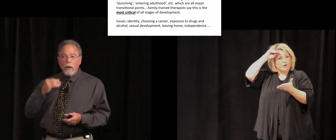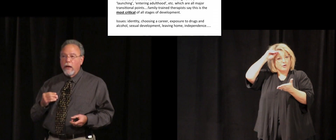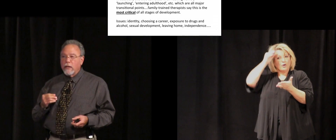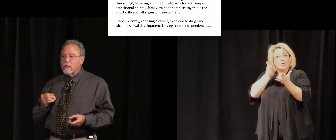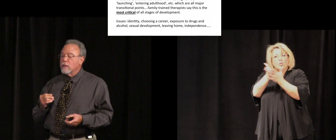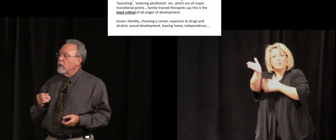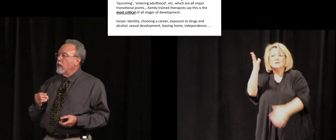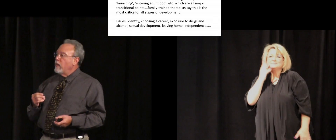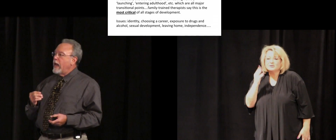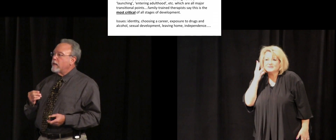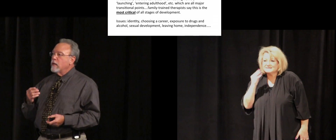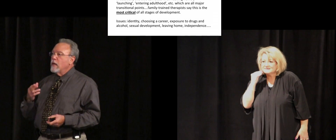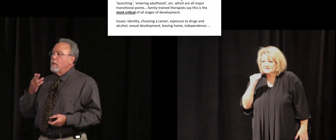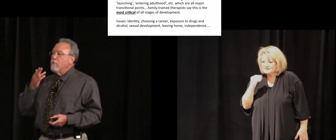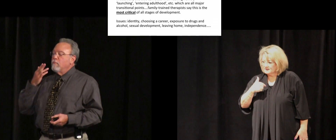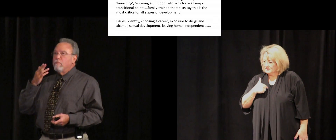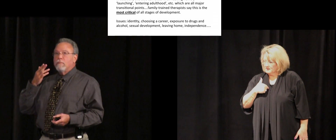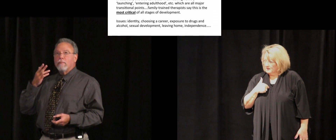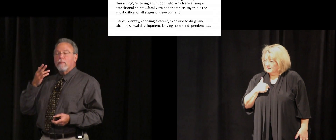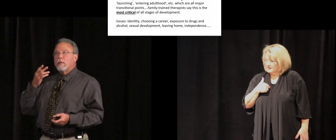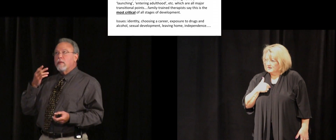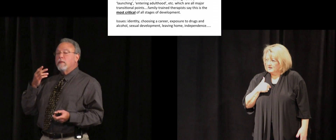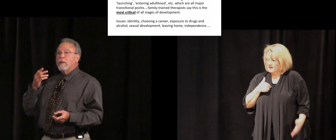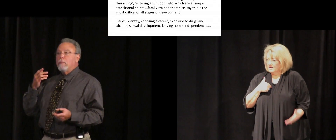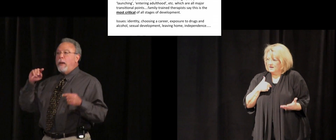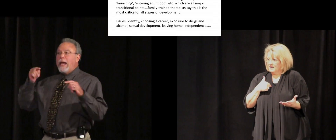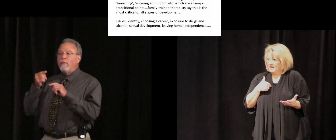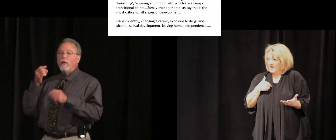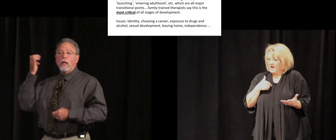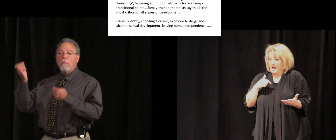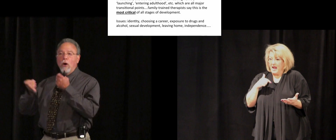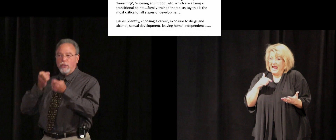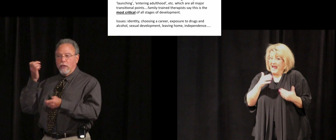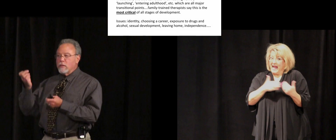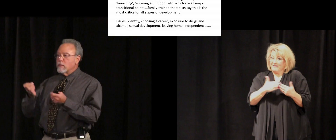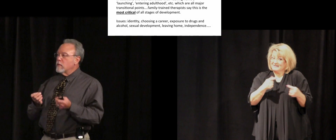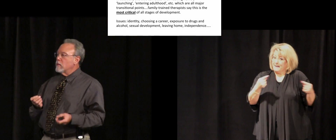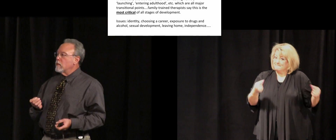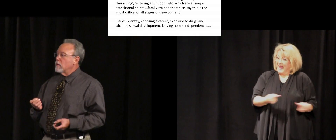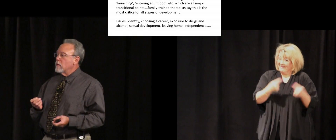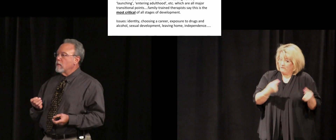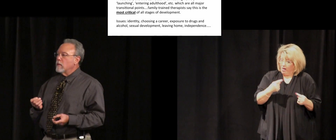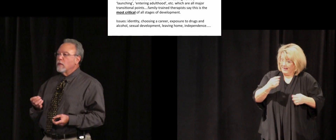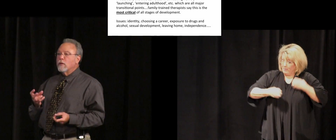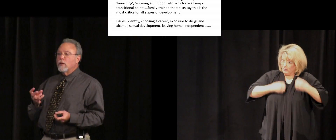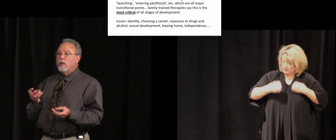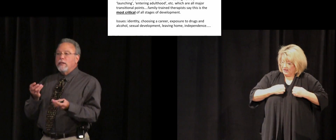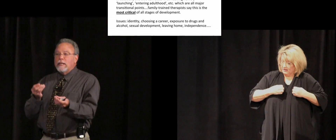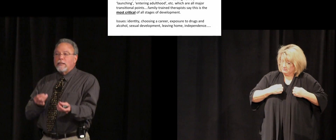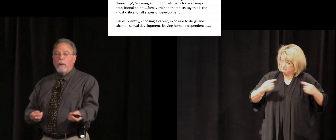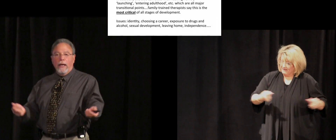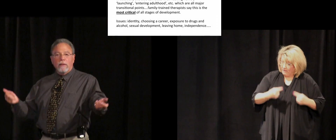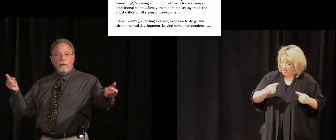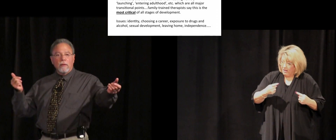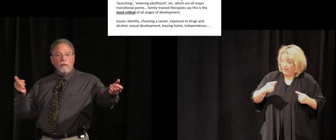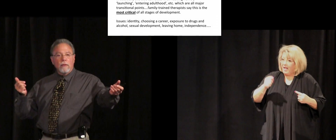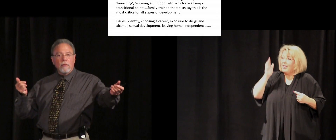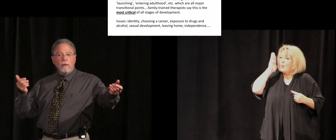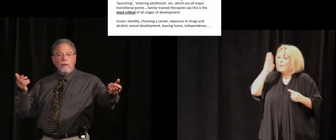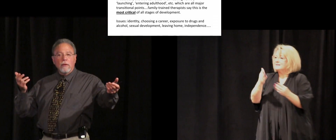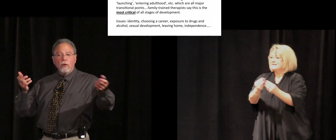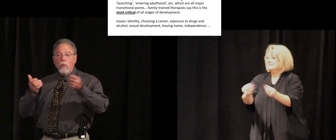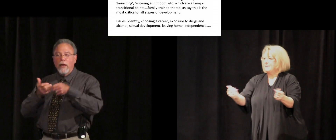I'm not talking about a conscious level of awareness. I'm talking about an inside feeling of, conflict here. And so I'll